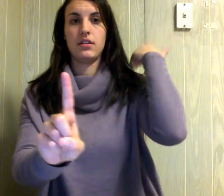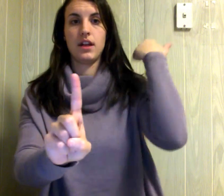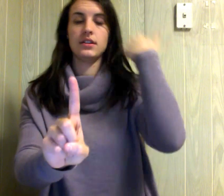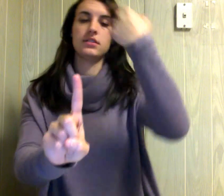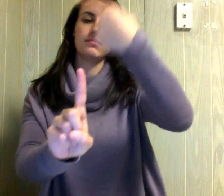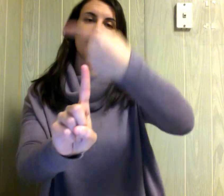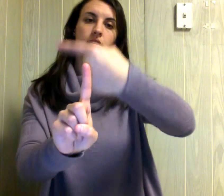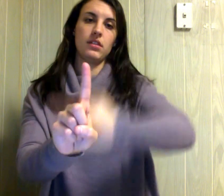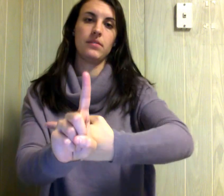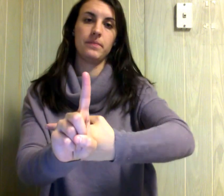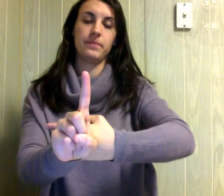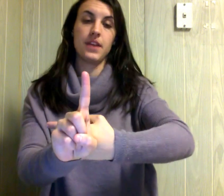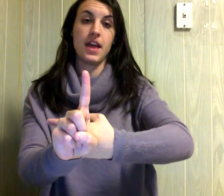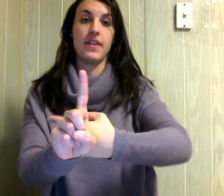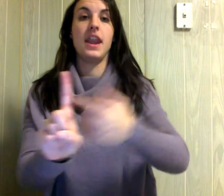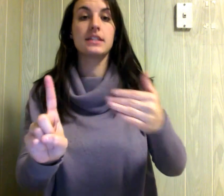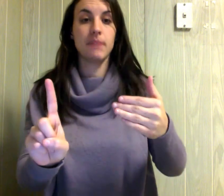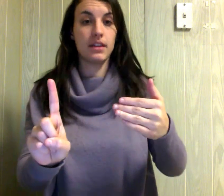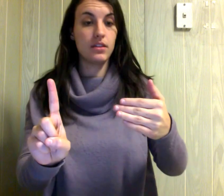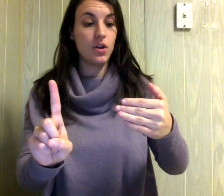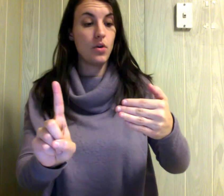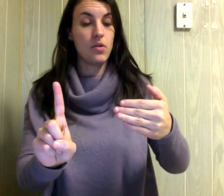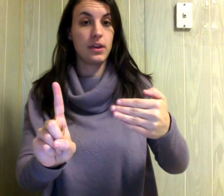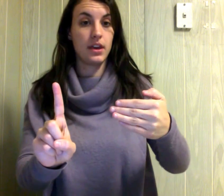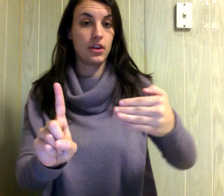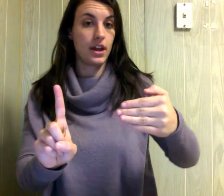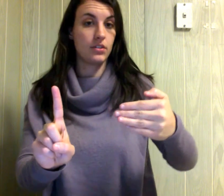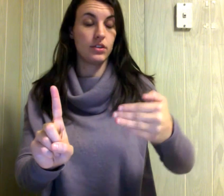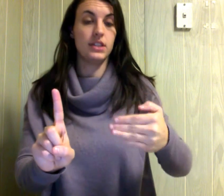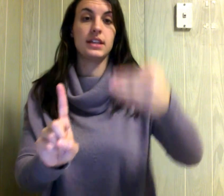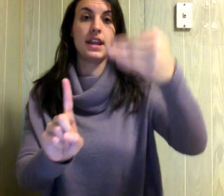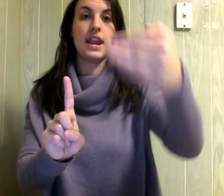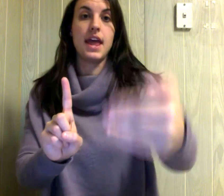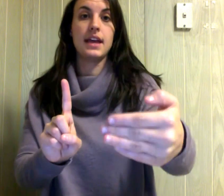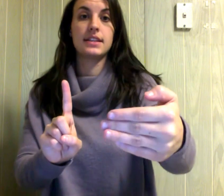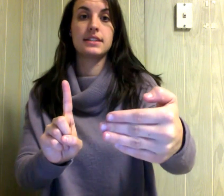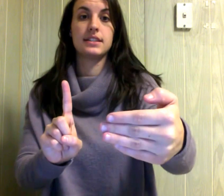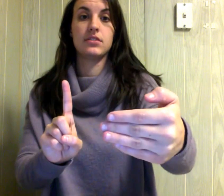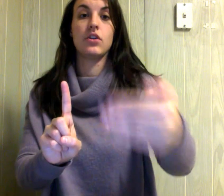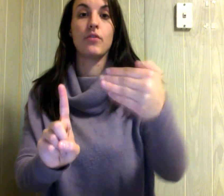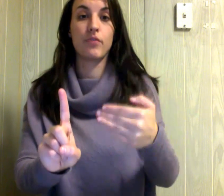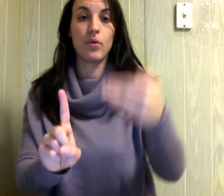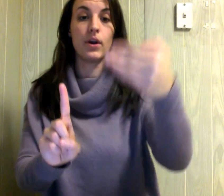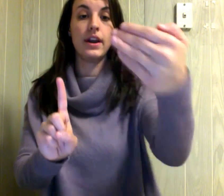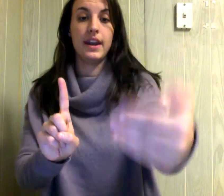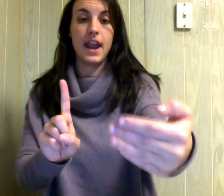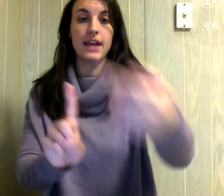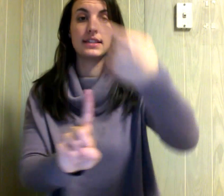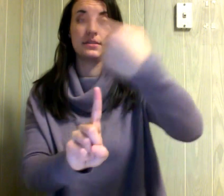Last month. And then next month would be your hand doing this. Next, go forward, next month.